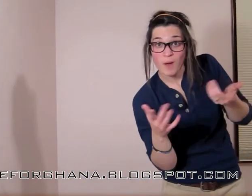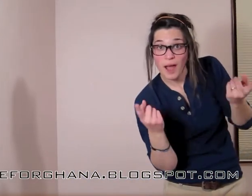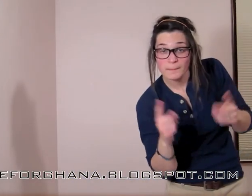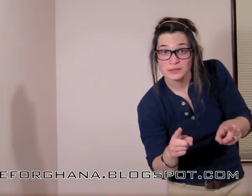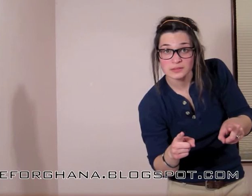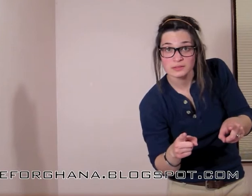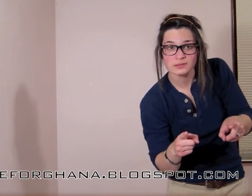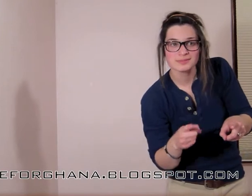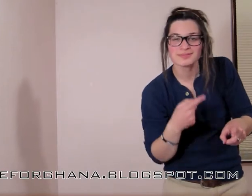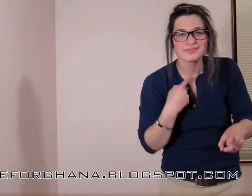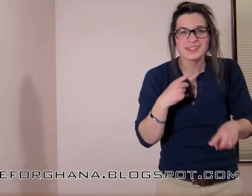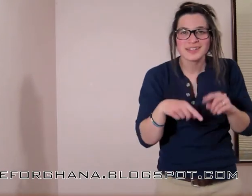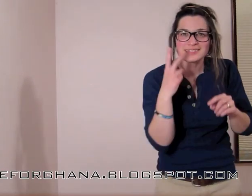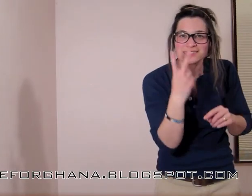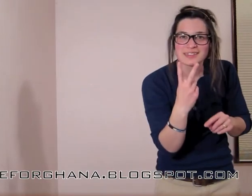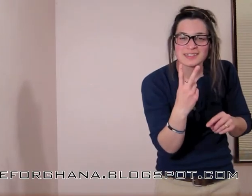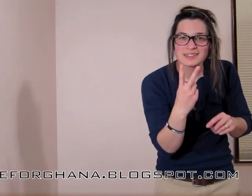leave, I can't see.